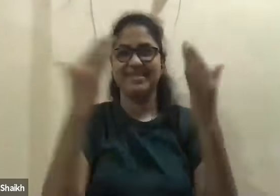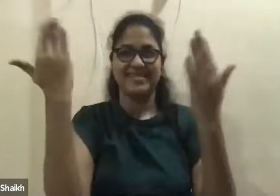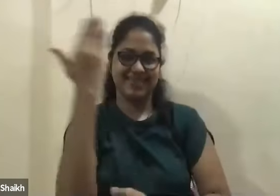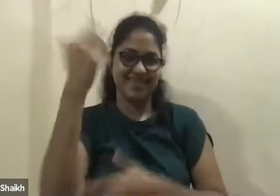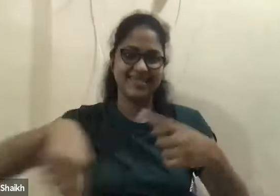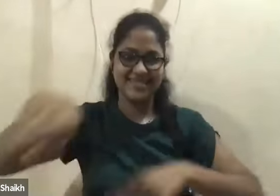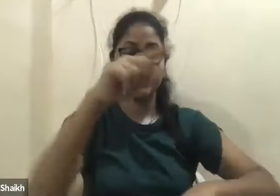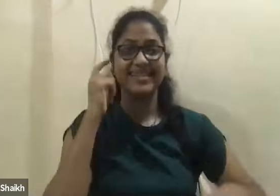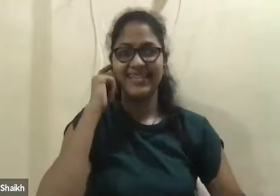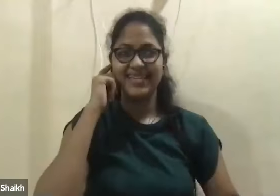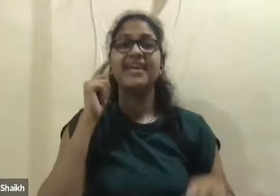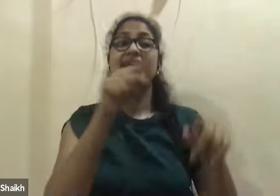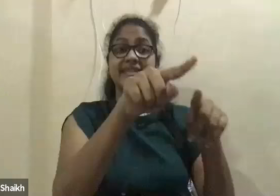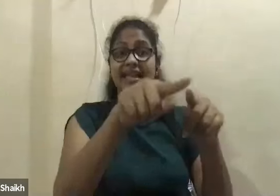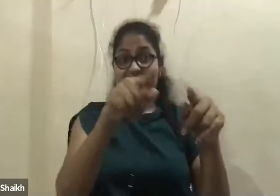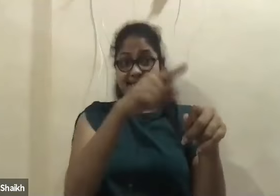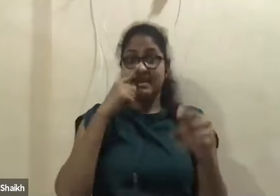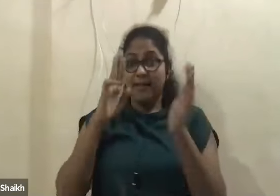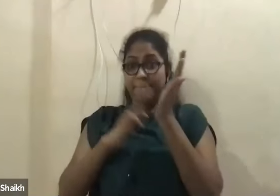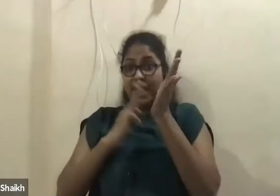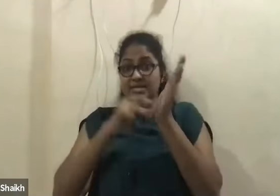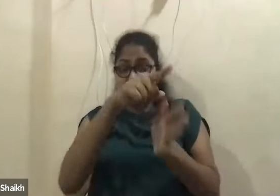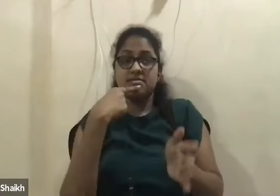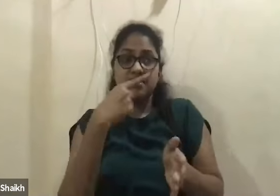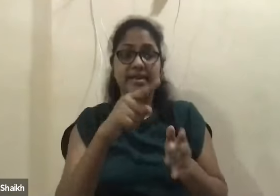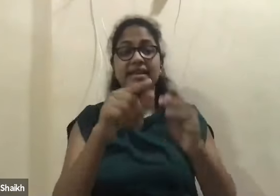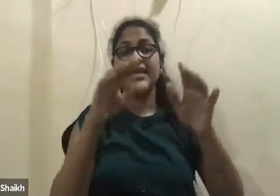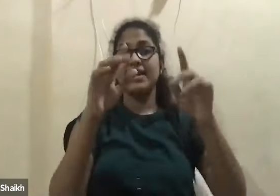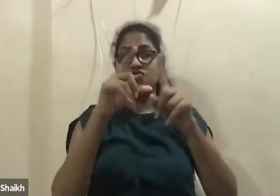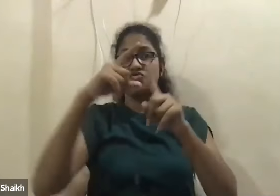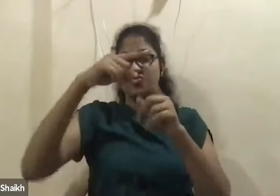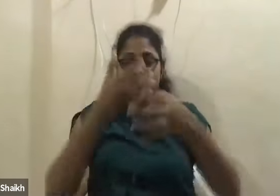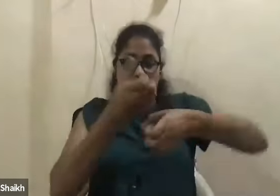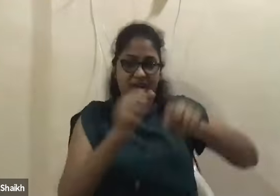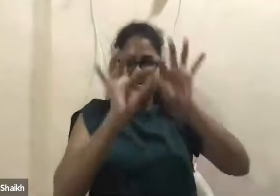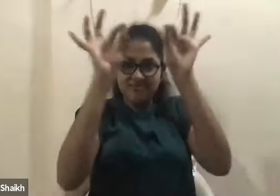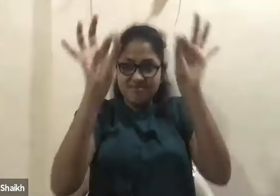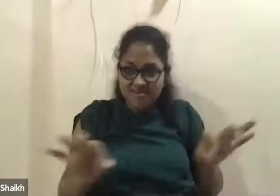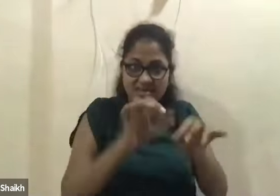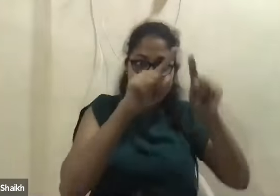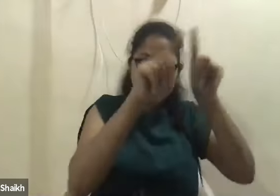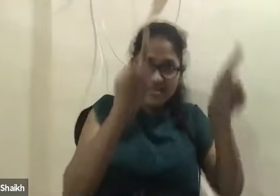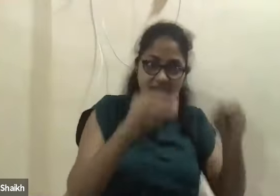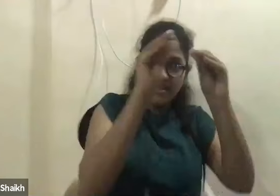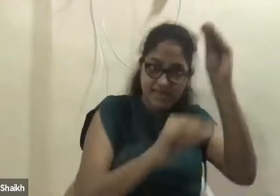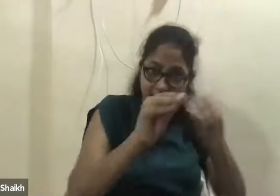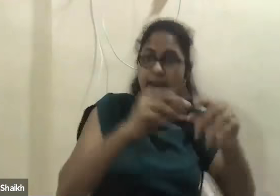in addition to the trust deed and the indenture, there could be a will and testament also then. So it is